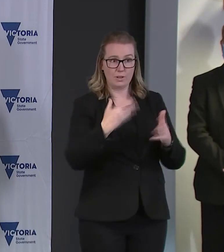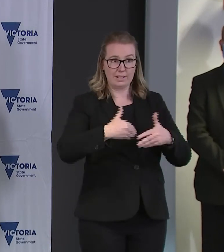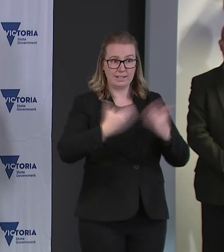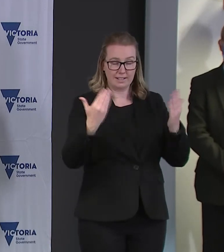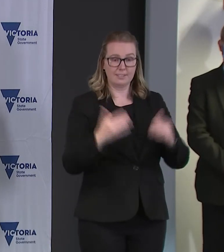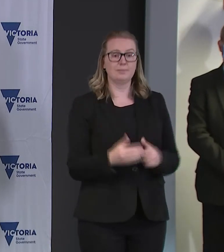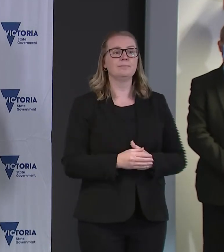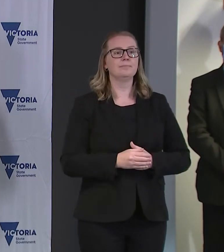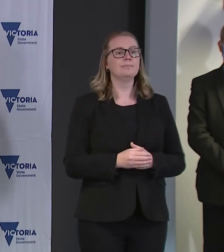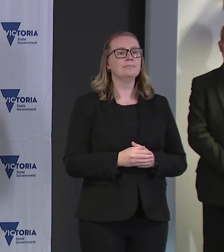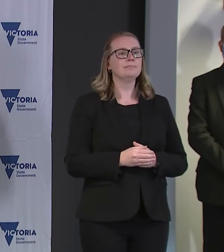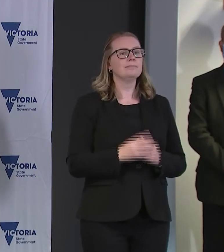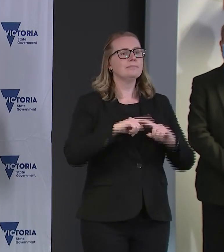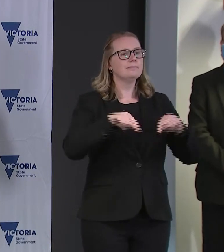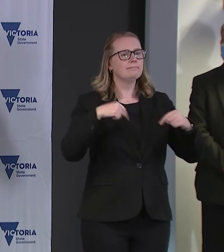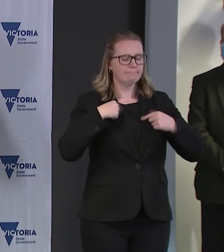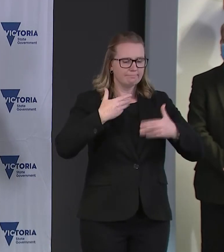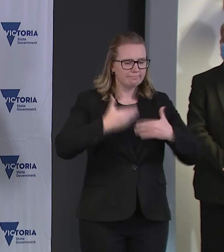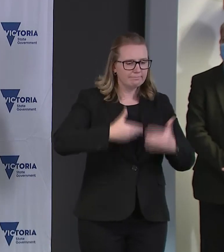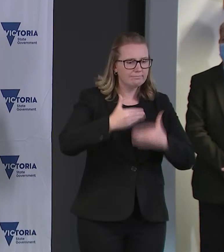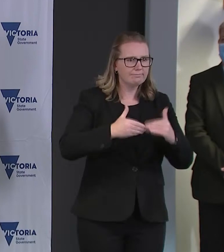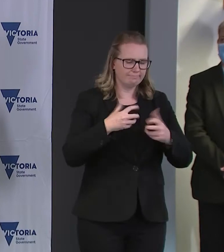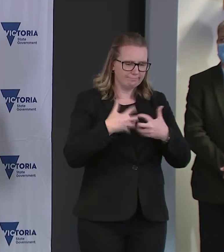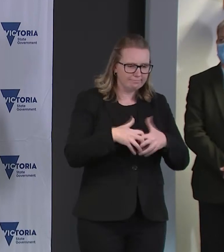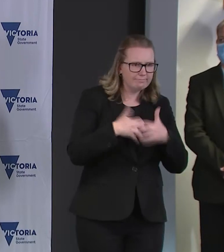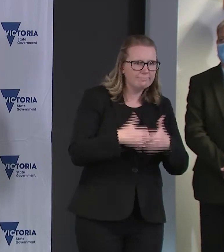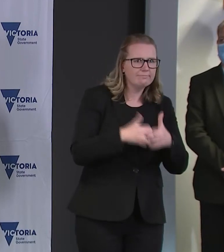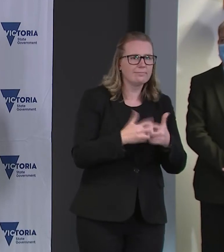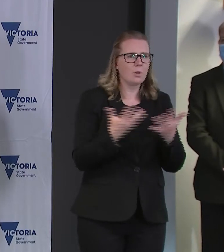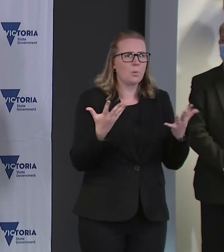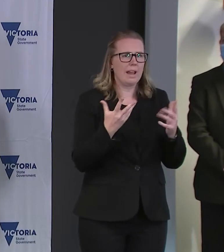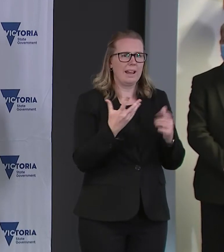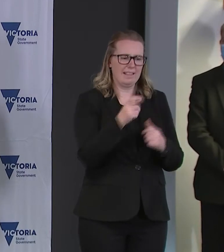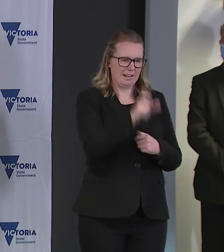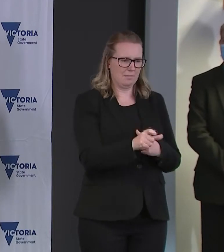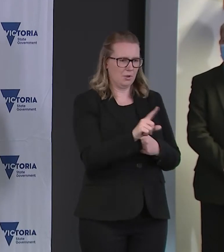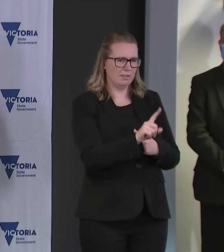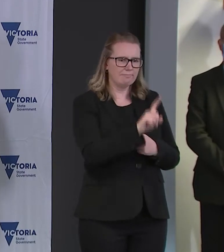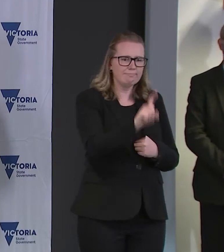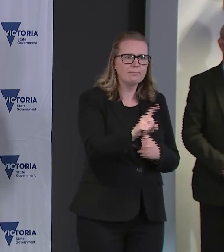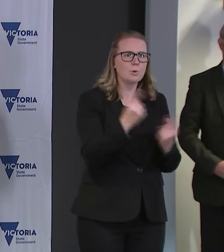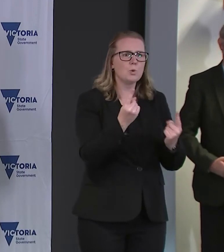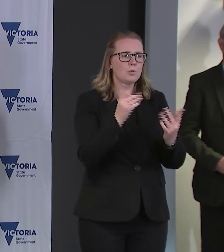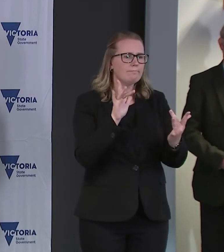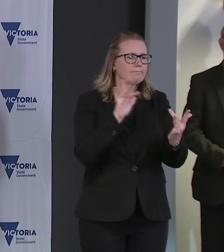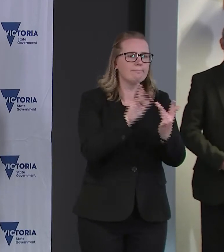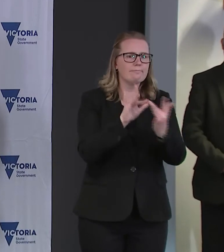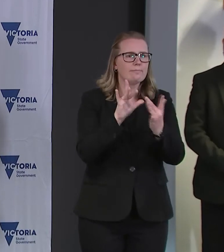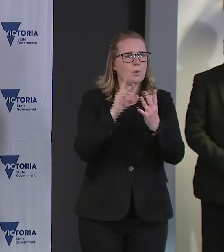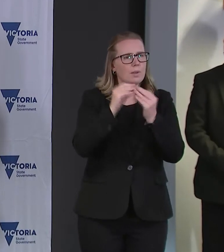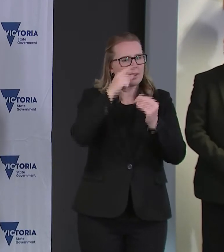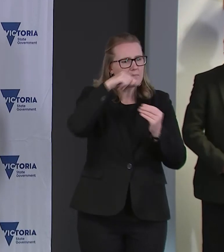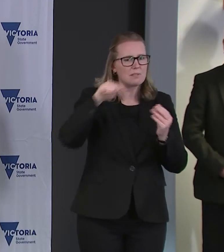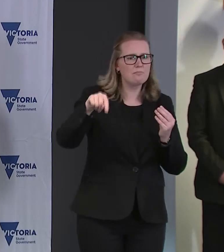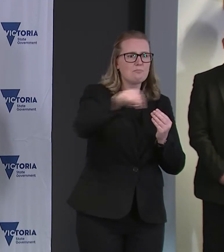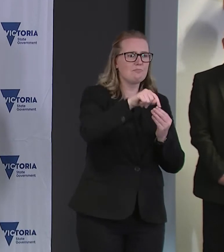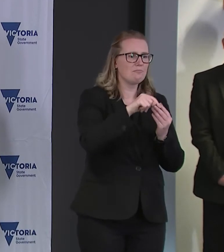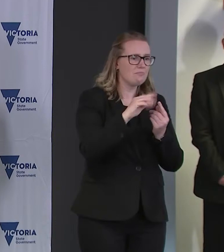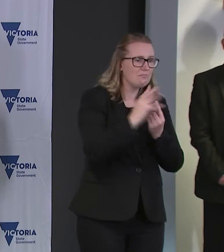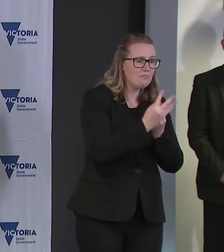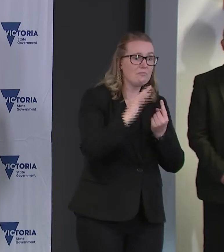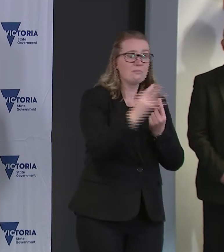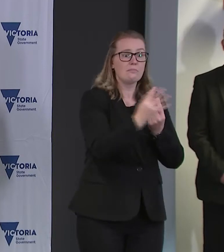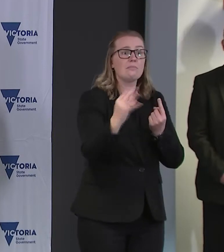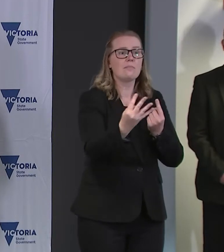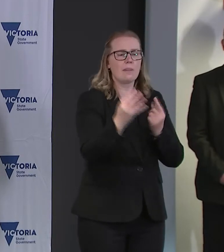our ongoing investigations, we work out exactly where this individual was within the site, who they had contact with. We may reduce that number, but at this point in time, it'll be